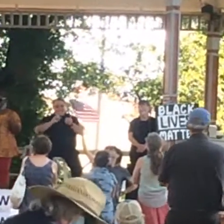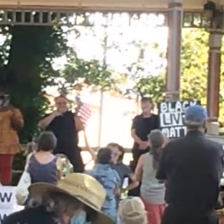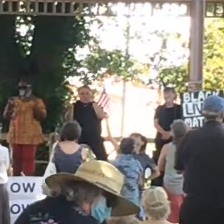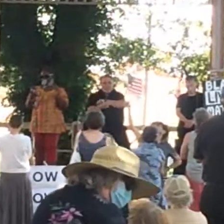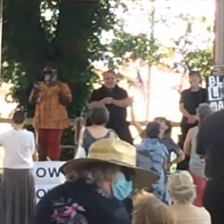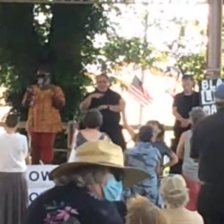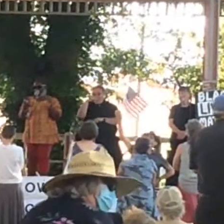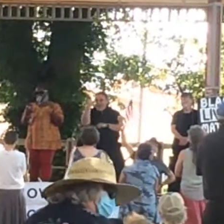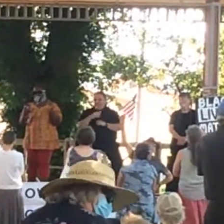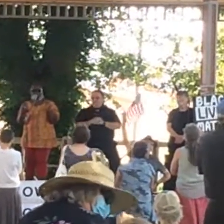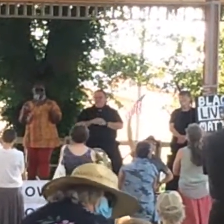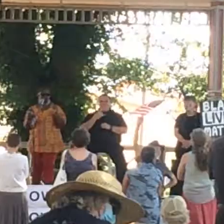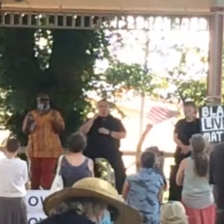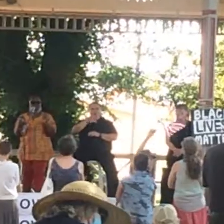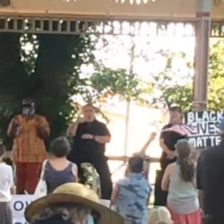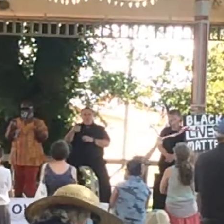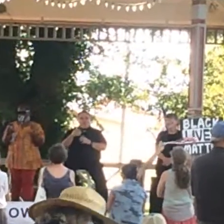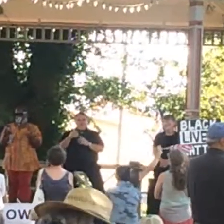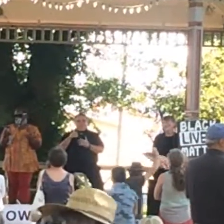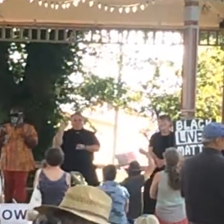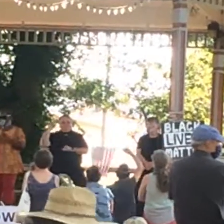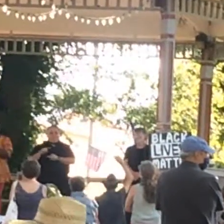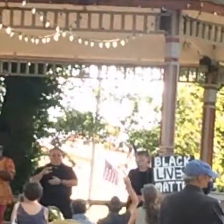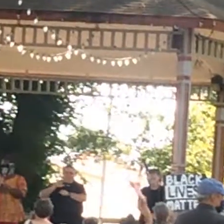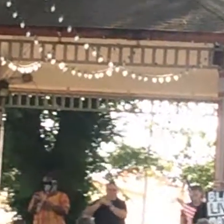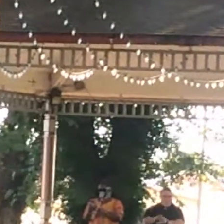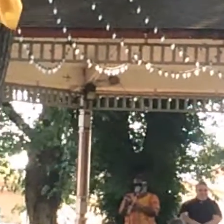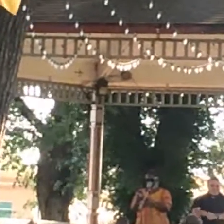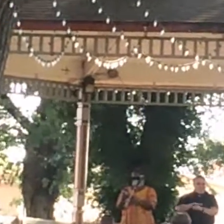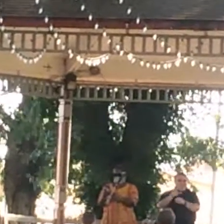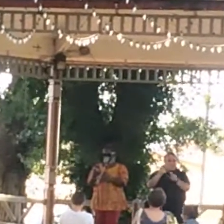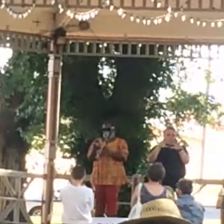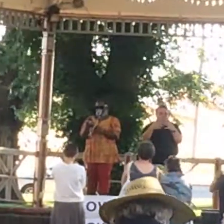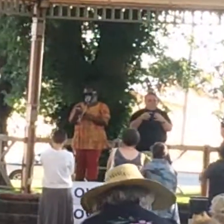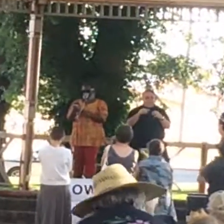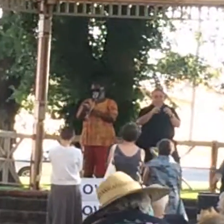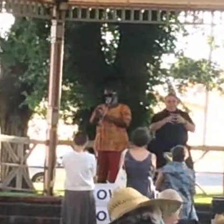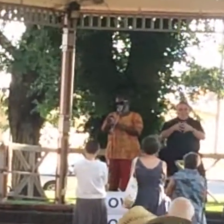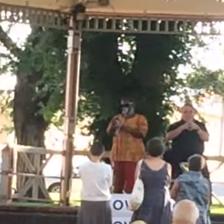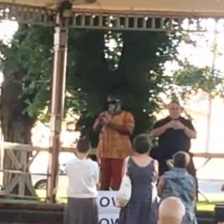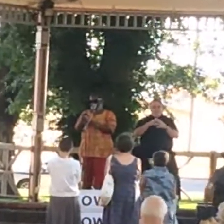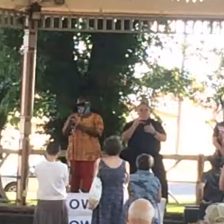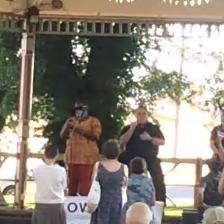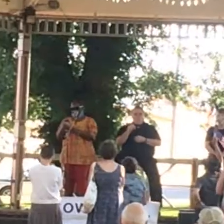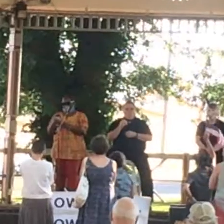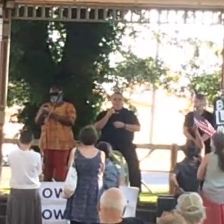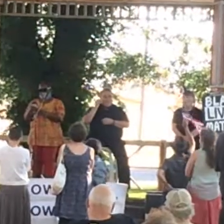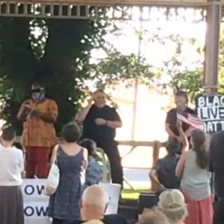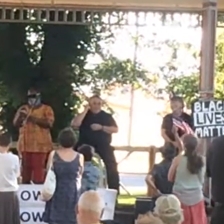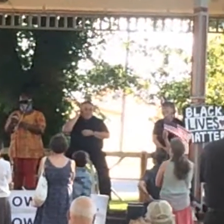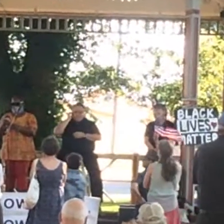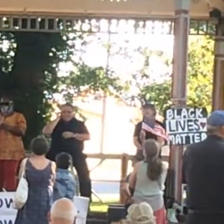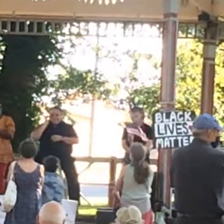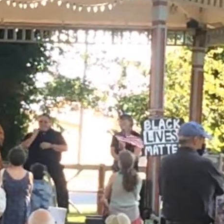life-changing for blacks and for other marginalized and oppressed groups in America. And so, wait a